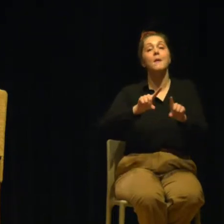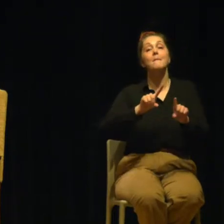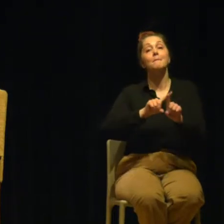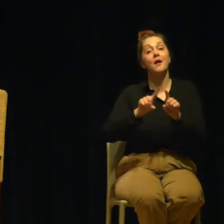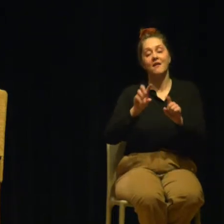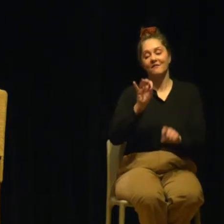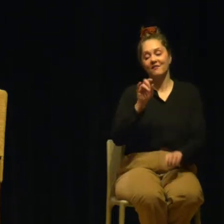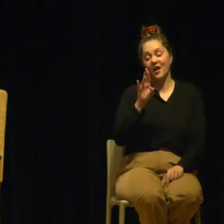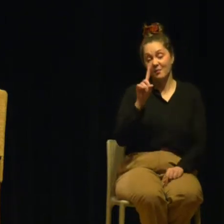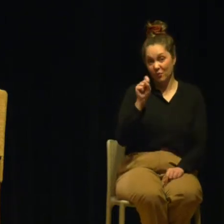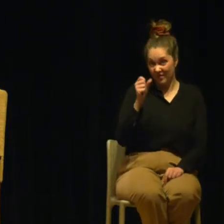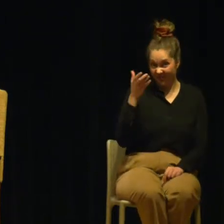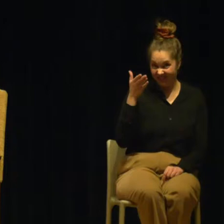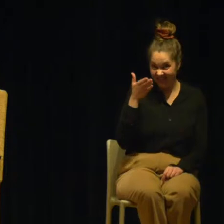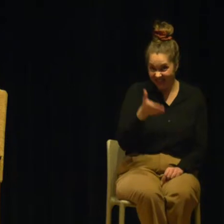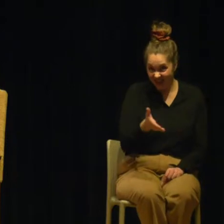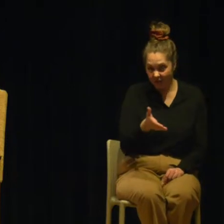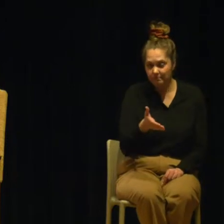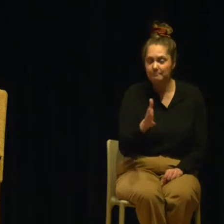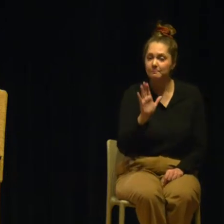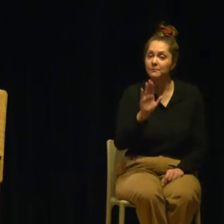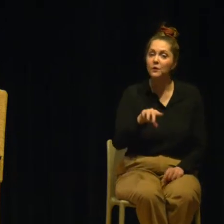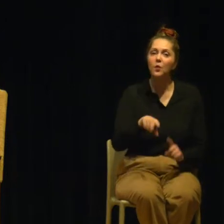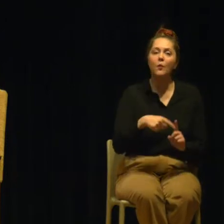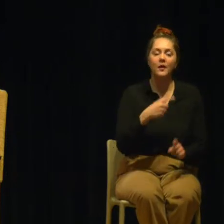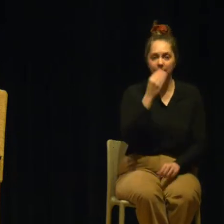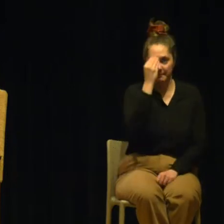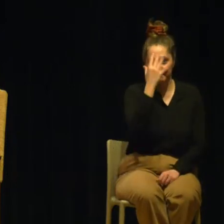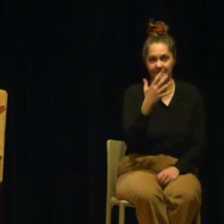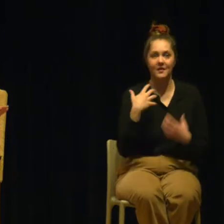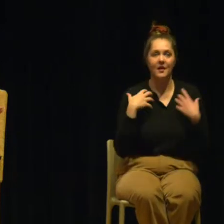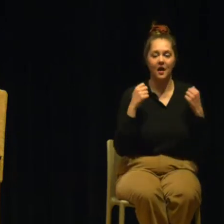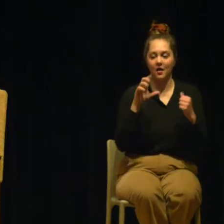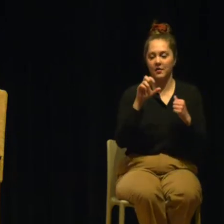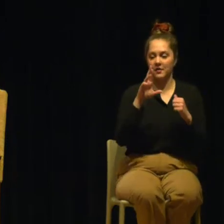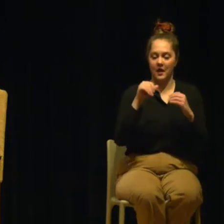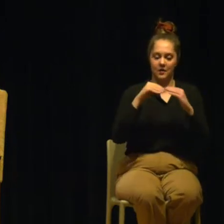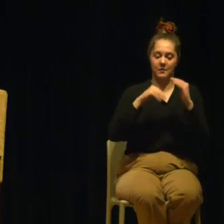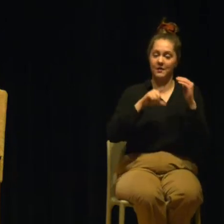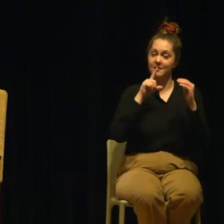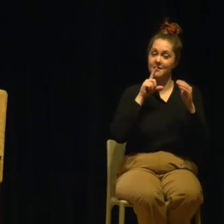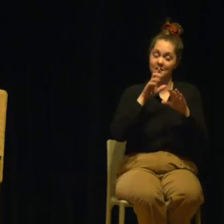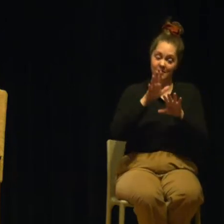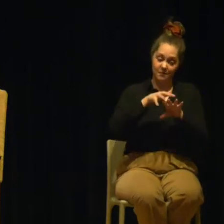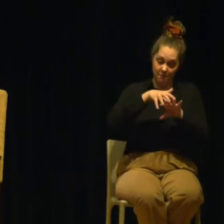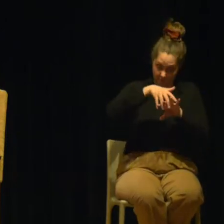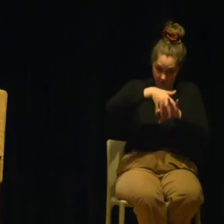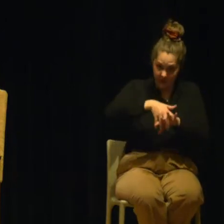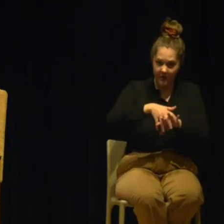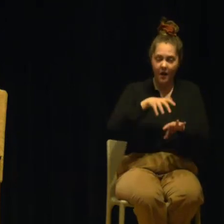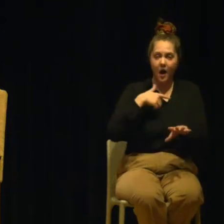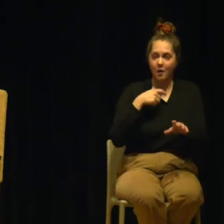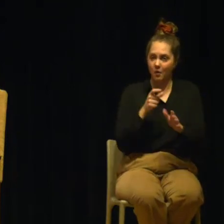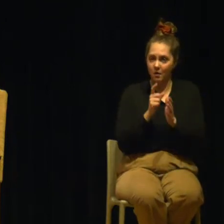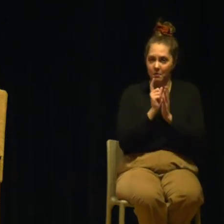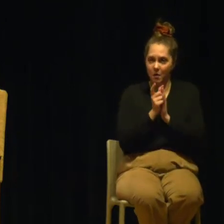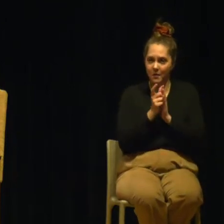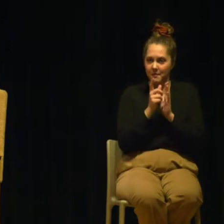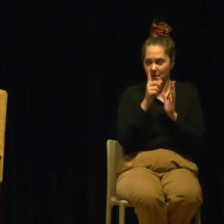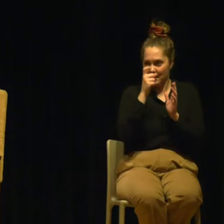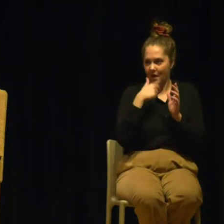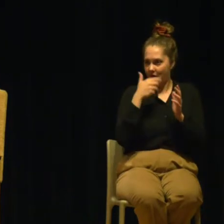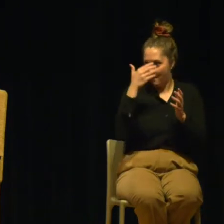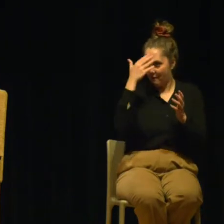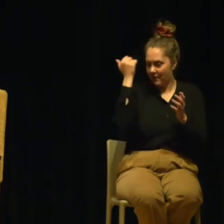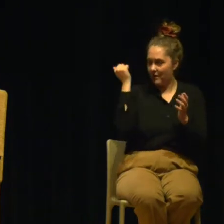there, when I tell you that the healthcare disparity is pervasive, and let me take a moment here because I forgot, I'm going to say